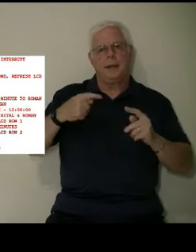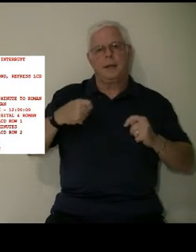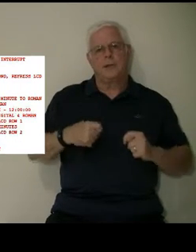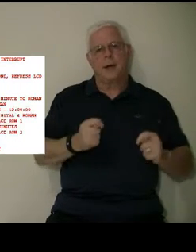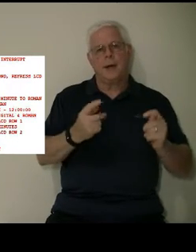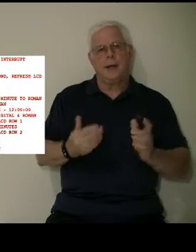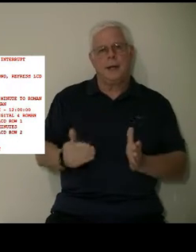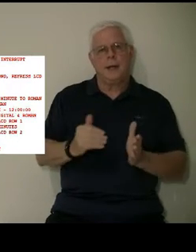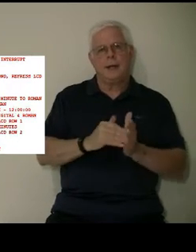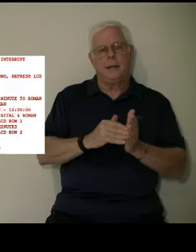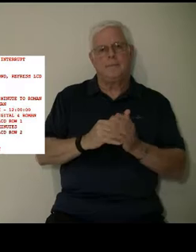and try again.